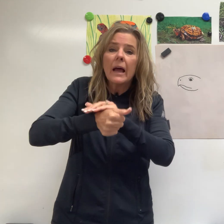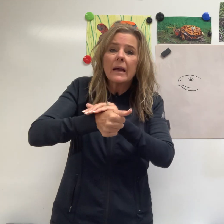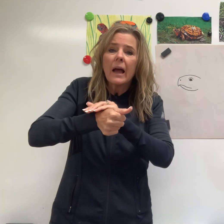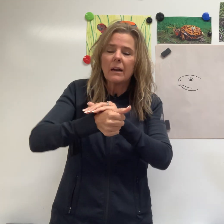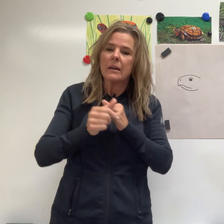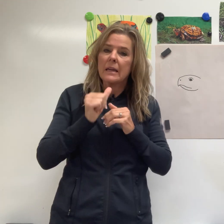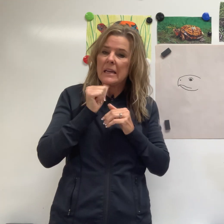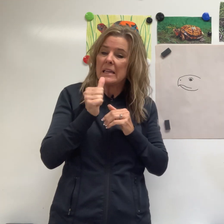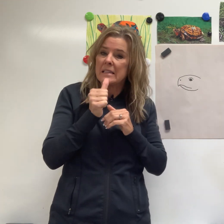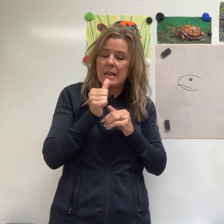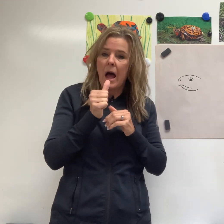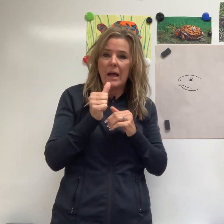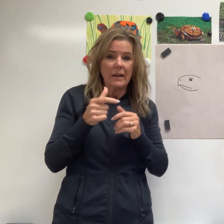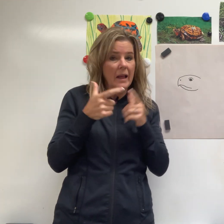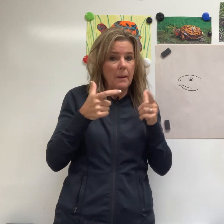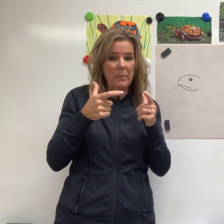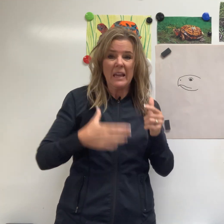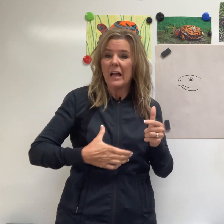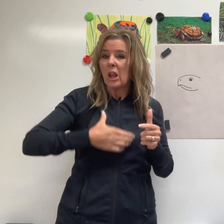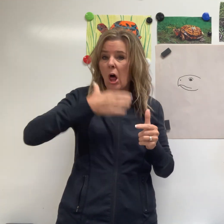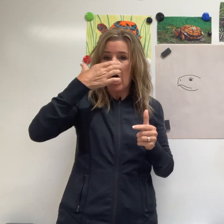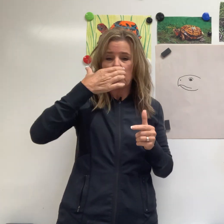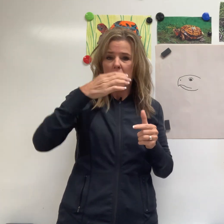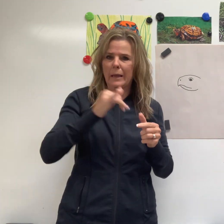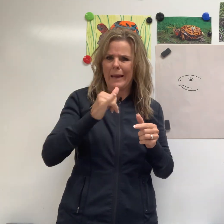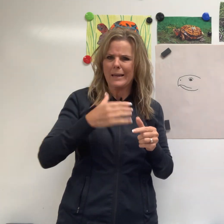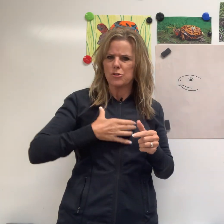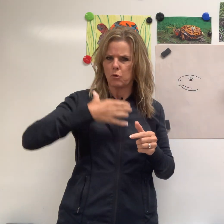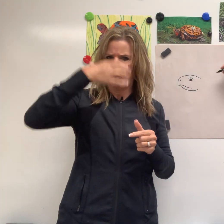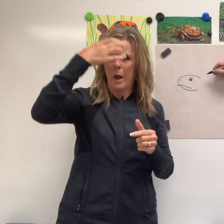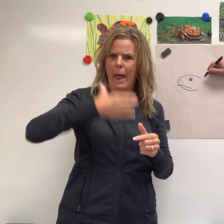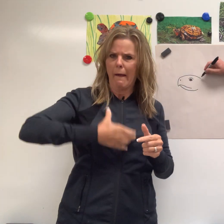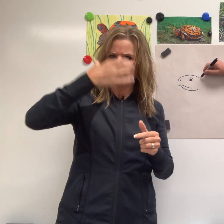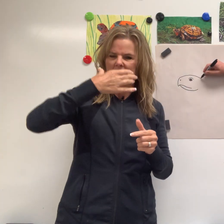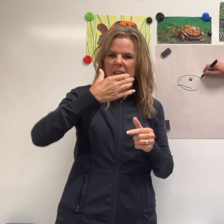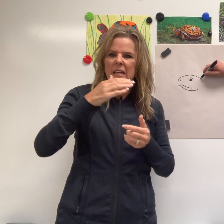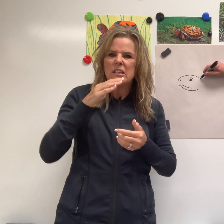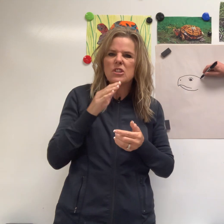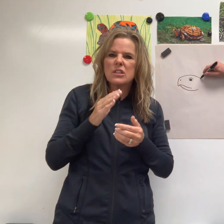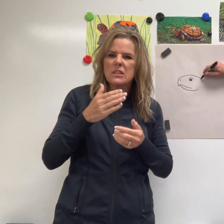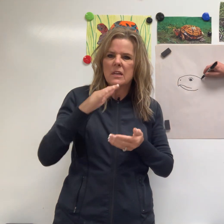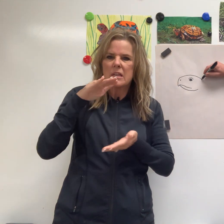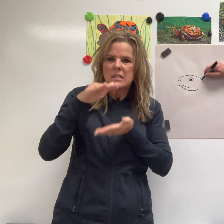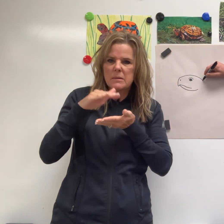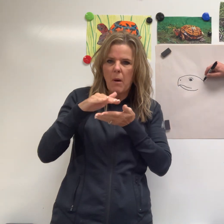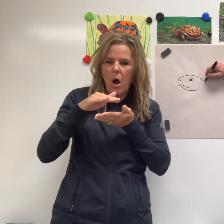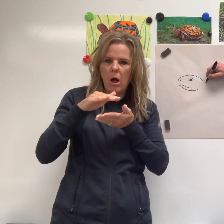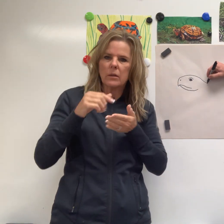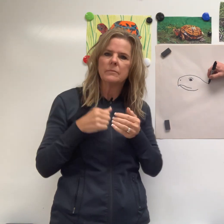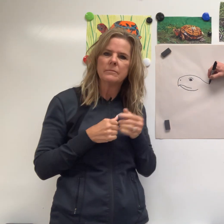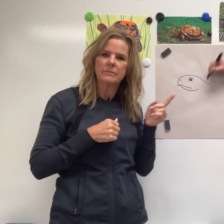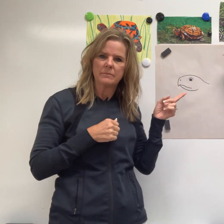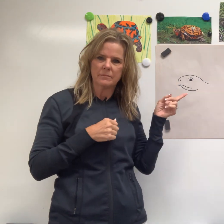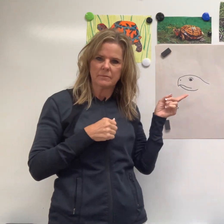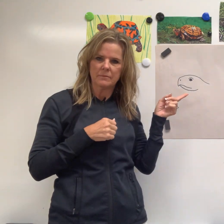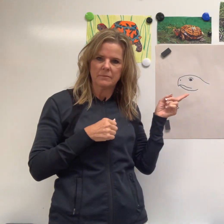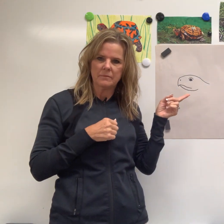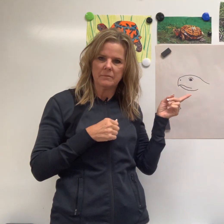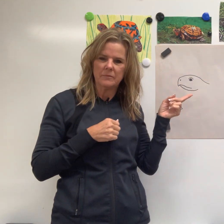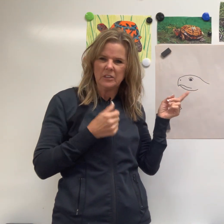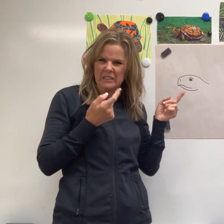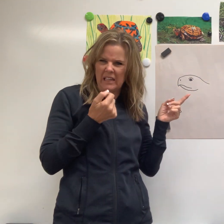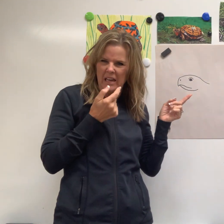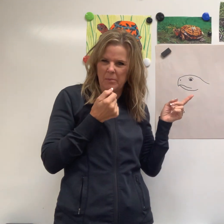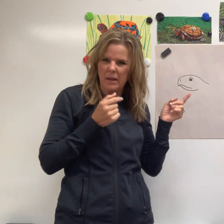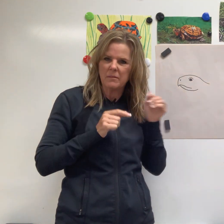neck. He's not a giraffe. It's not super long. We're just going to make a curved line from the top that curves back just a little